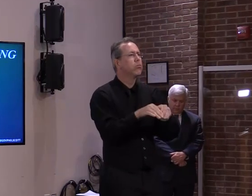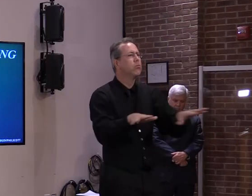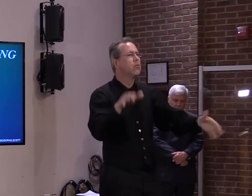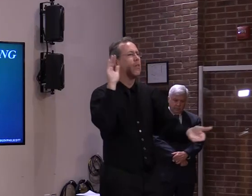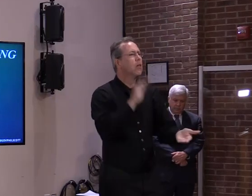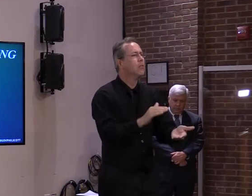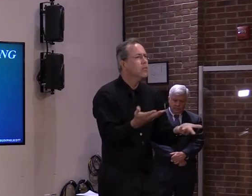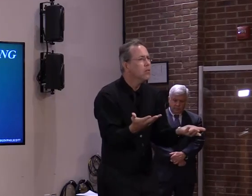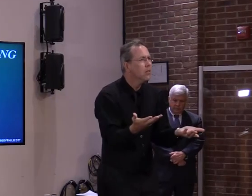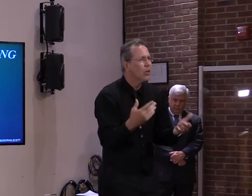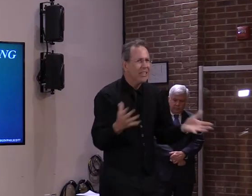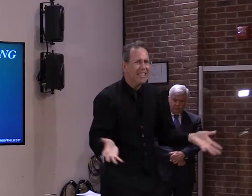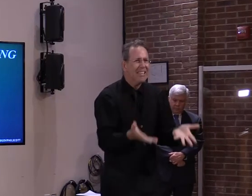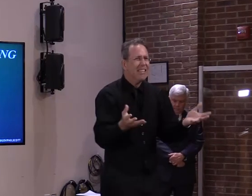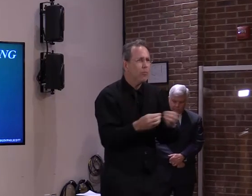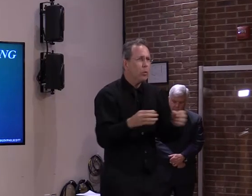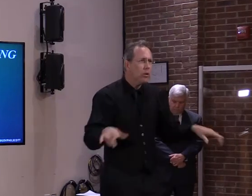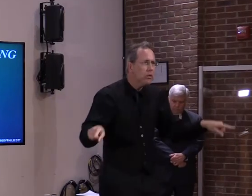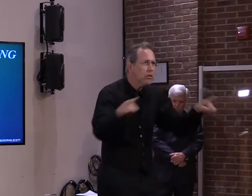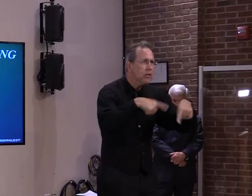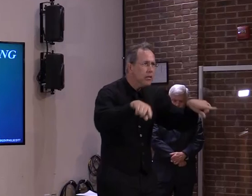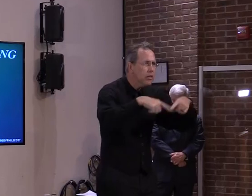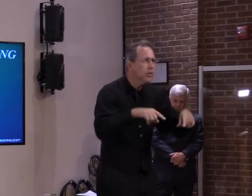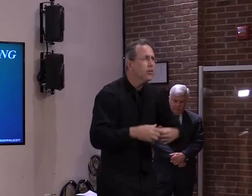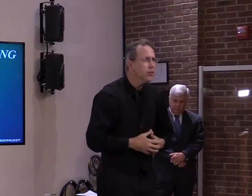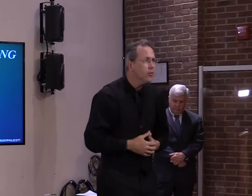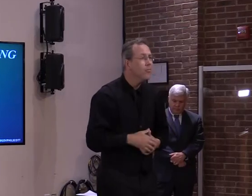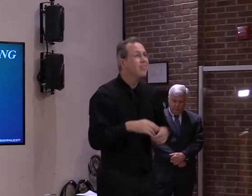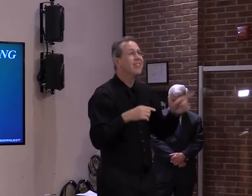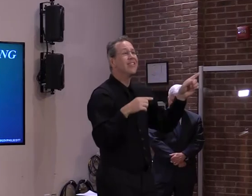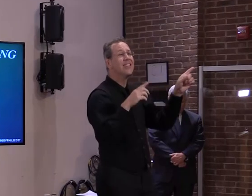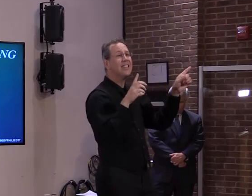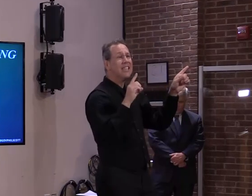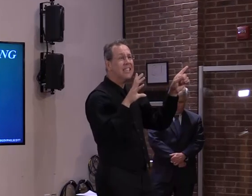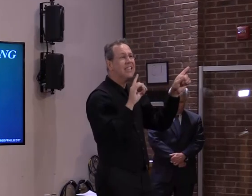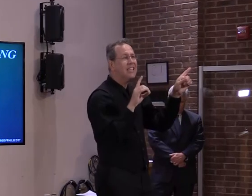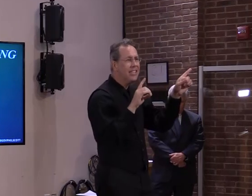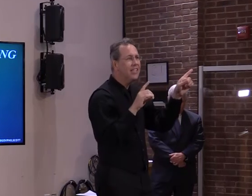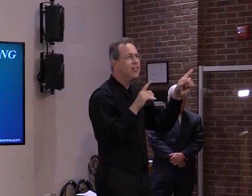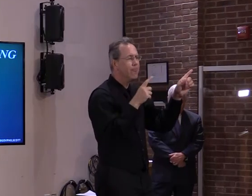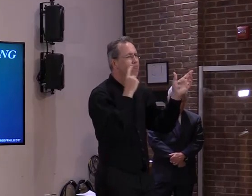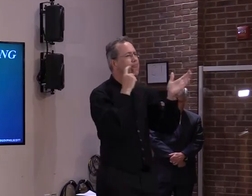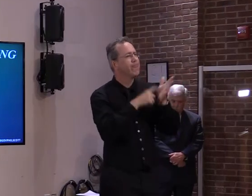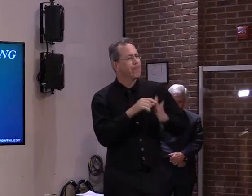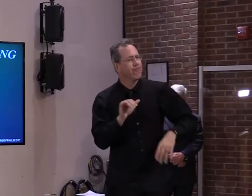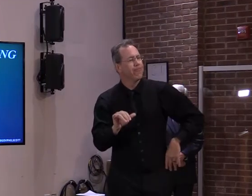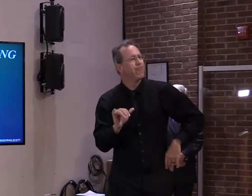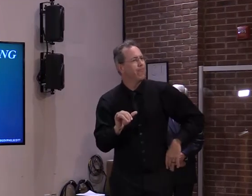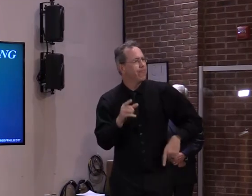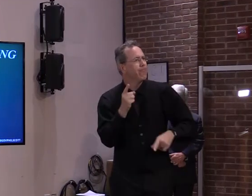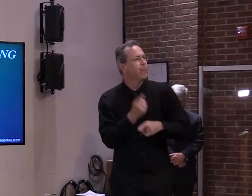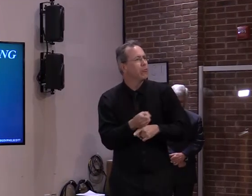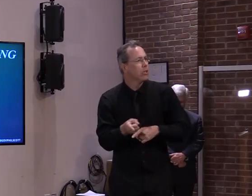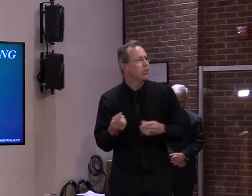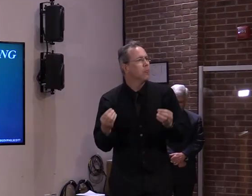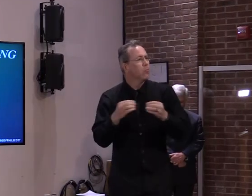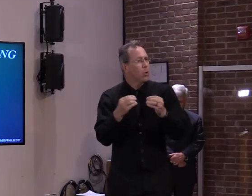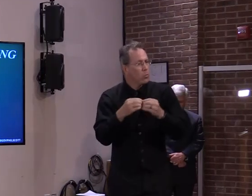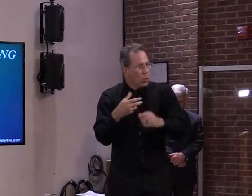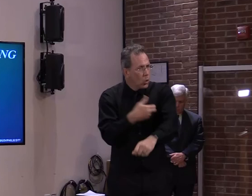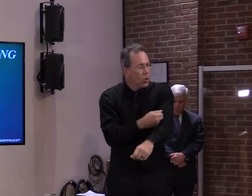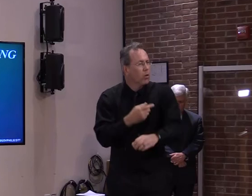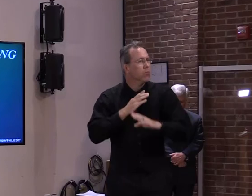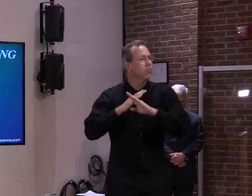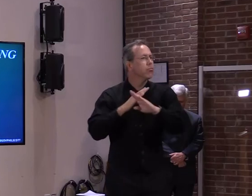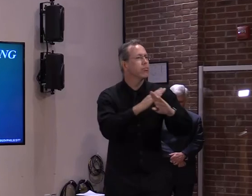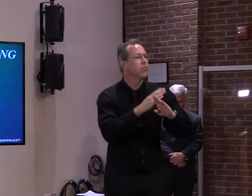guidance sort of aligns with those two concepts that yes, we do have a right and a need to protect vulnerable populations,